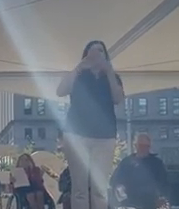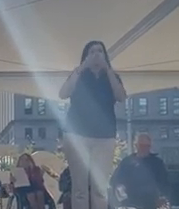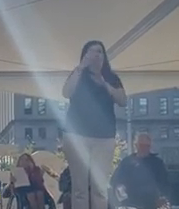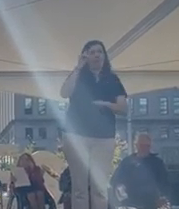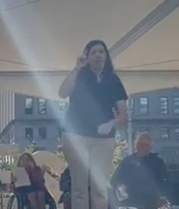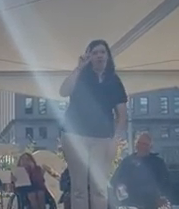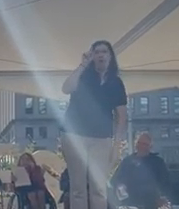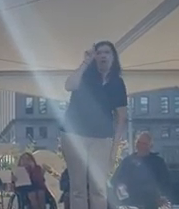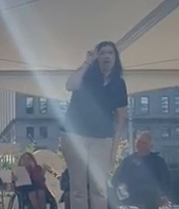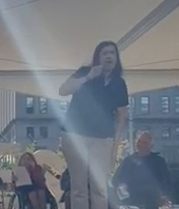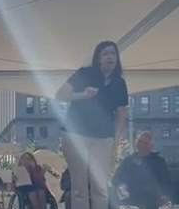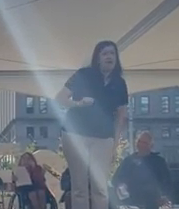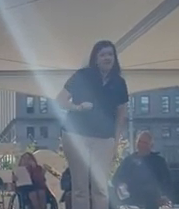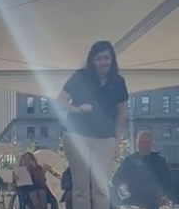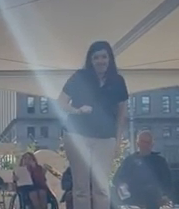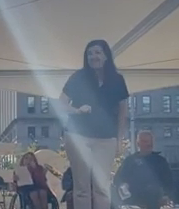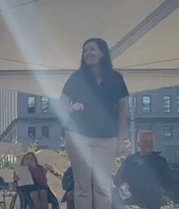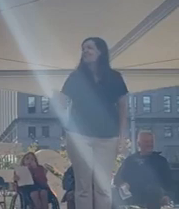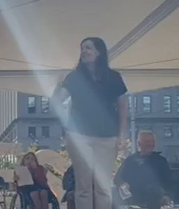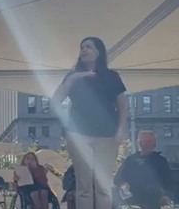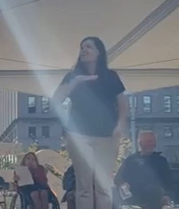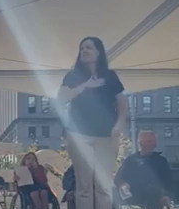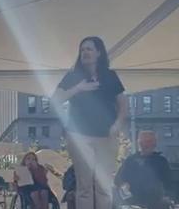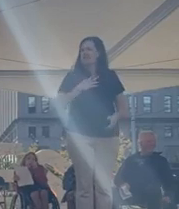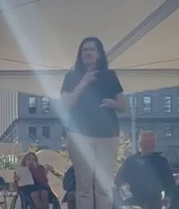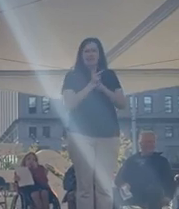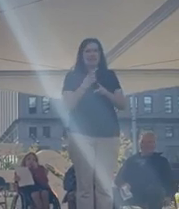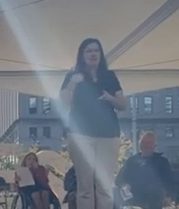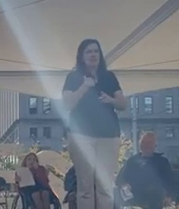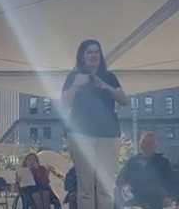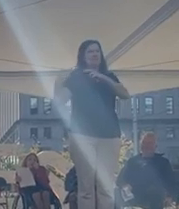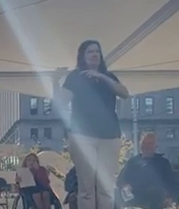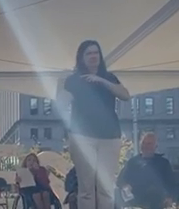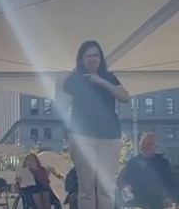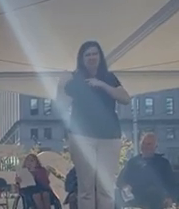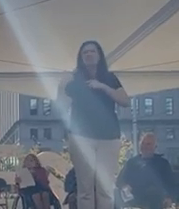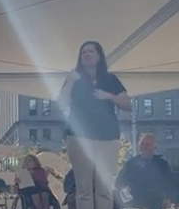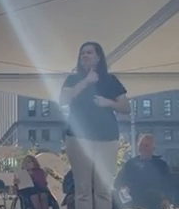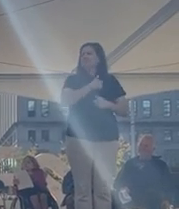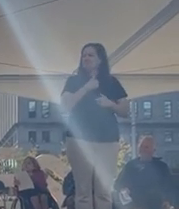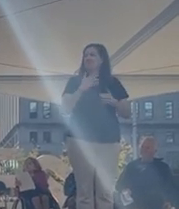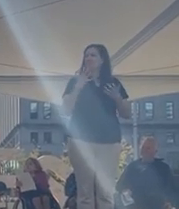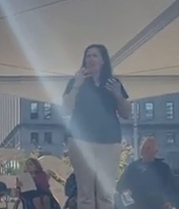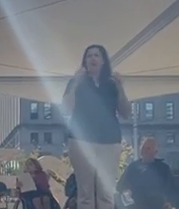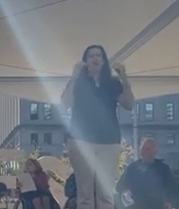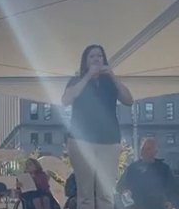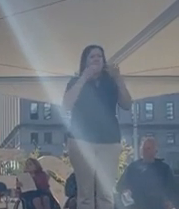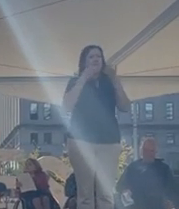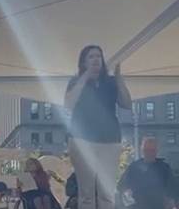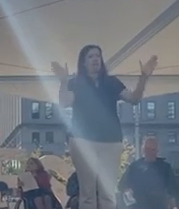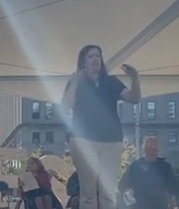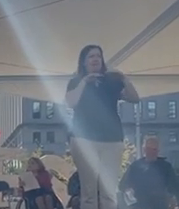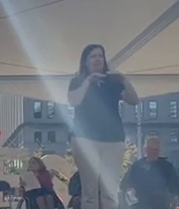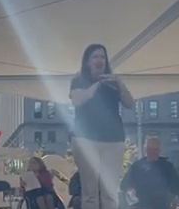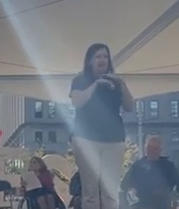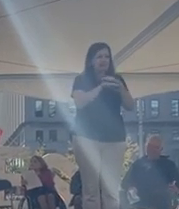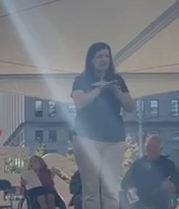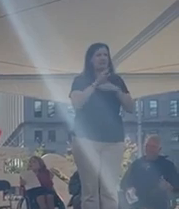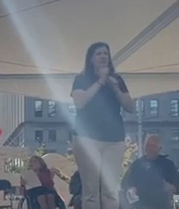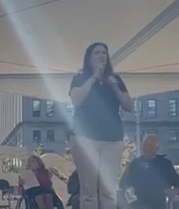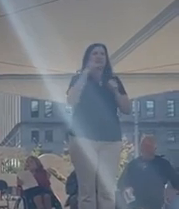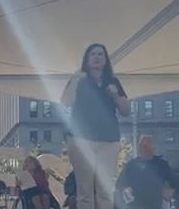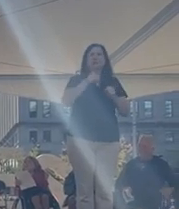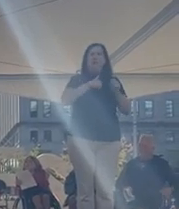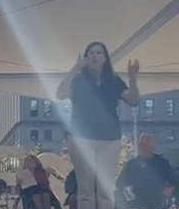the street. So continue to hold us accountable as public access facilities to make sure we